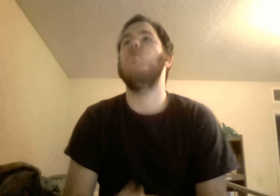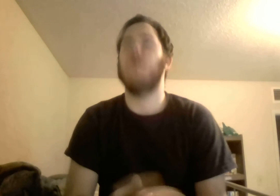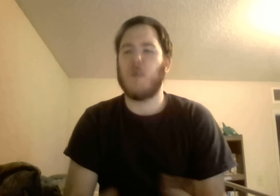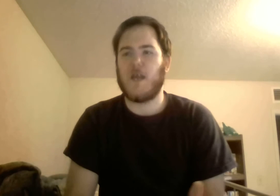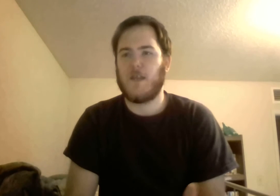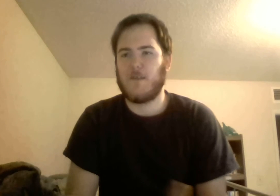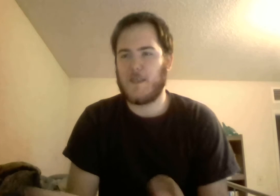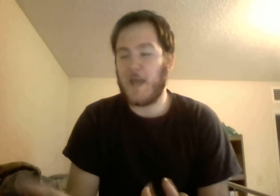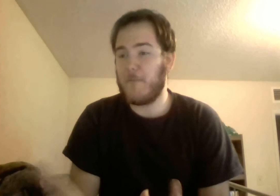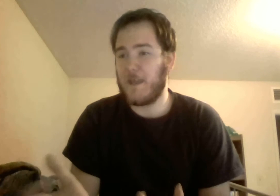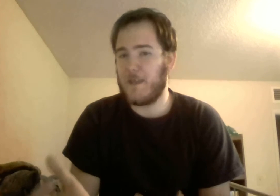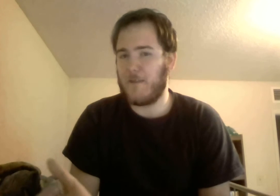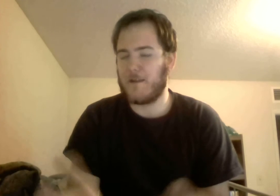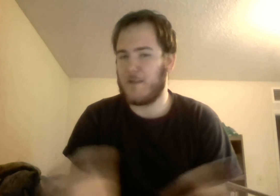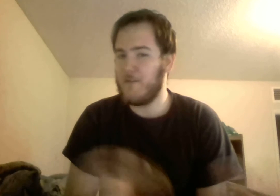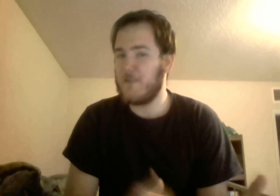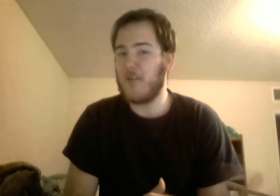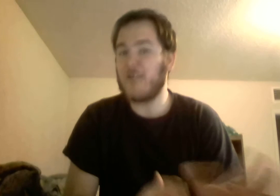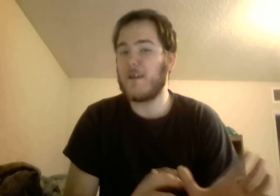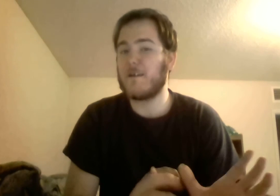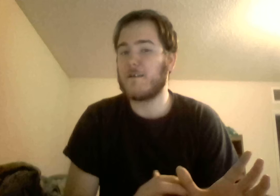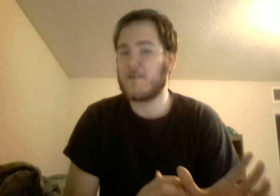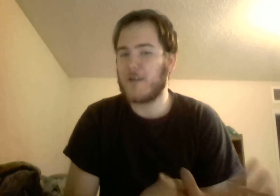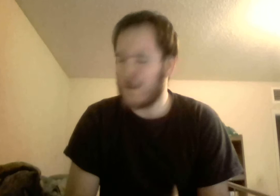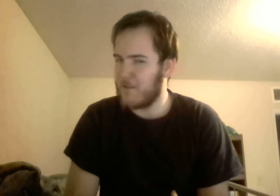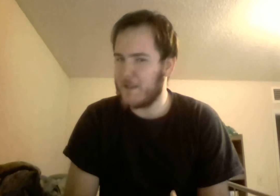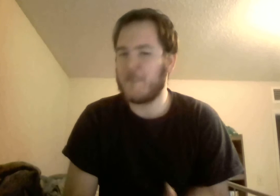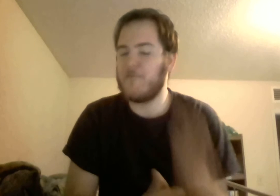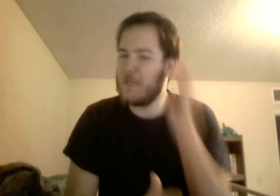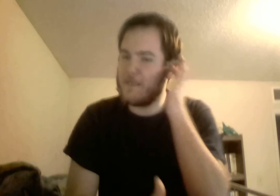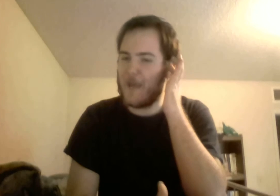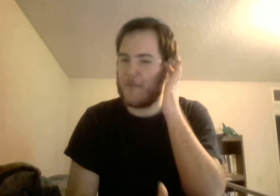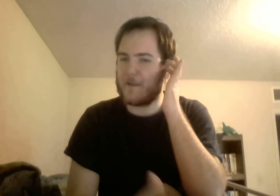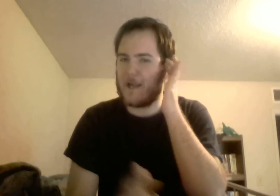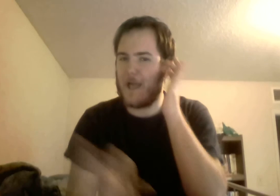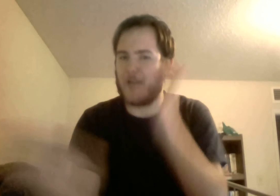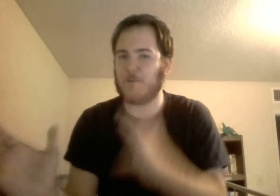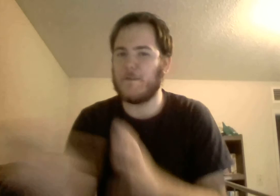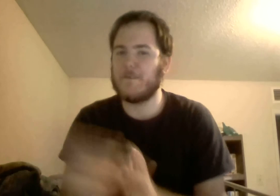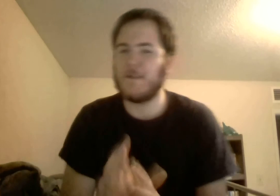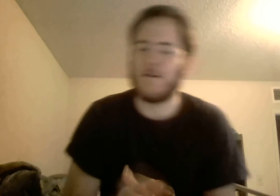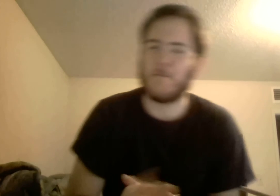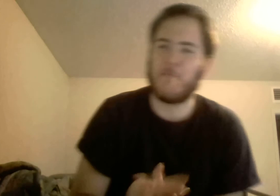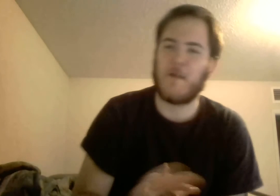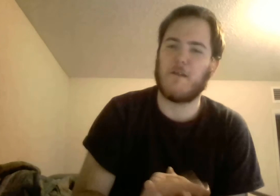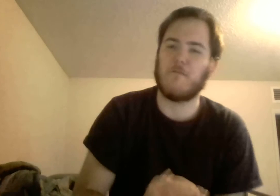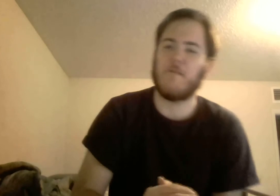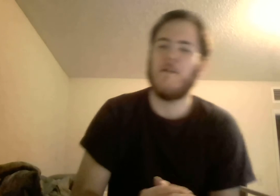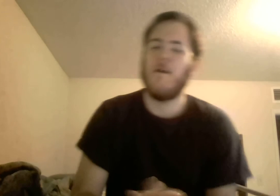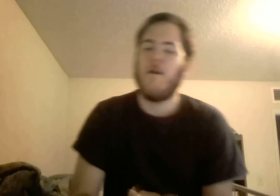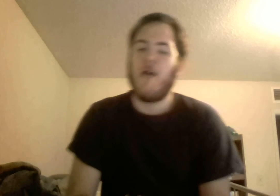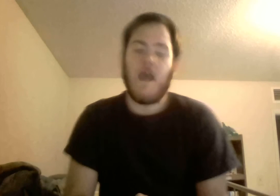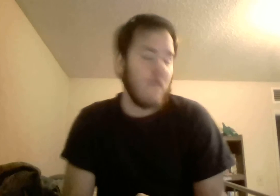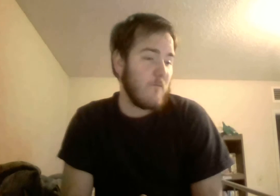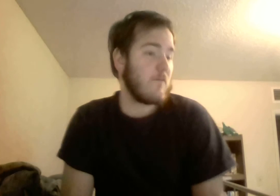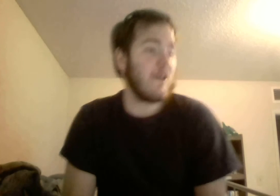me away. That make it, like, kind of weaker, not necessarily. Like, it was a kiddie map, it got elements, it dug a bit better with. And I'm just picking